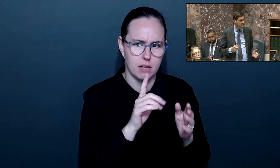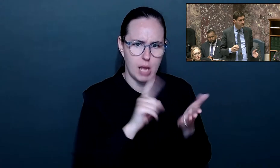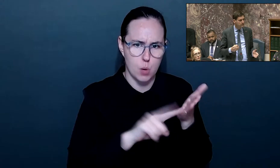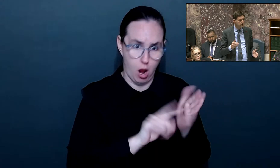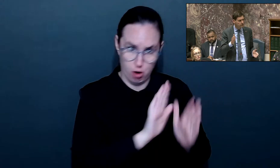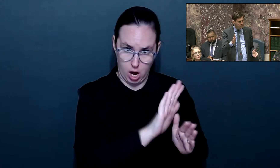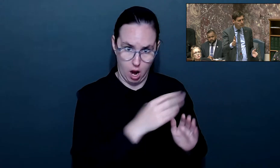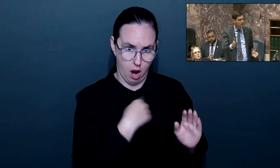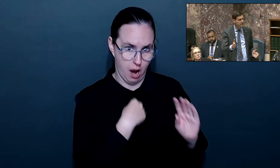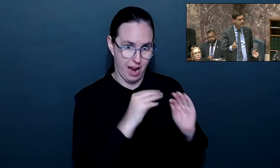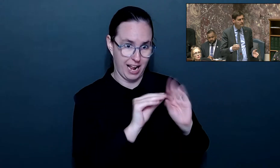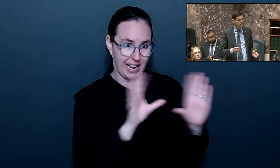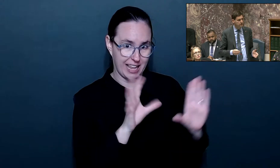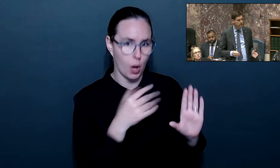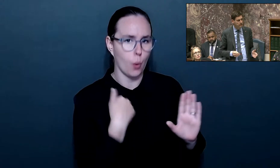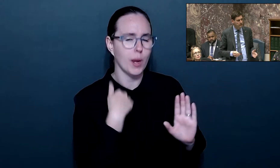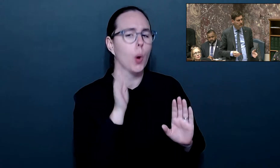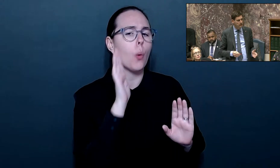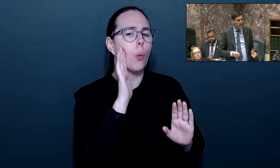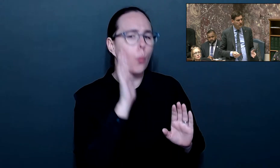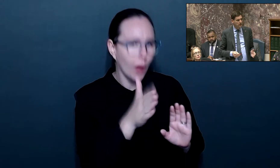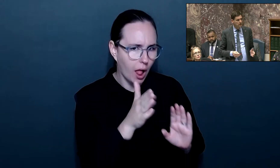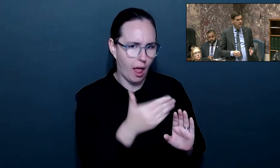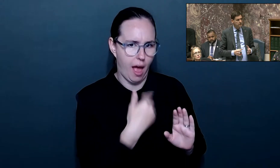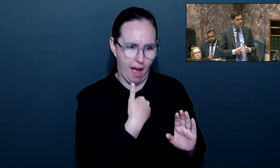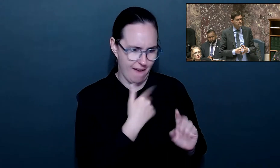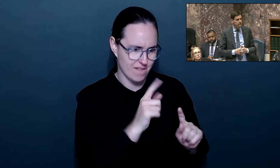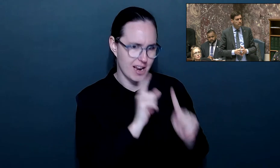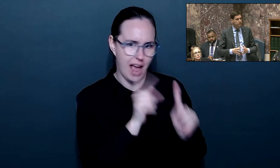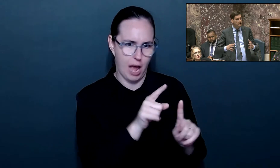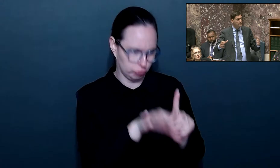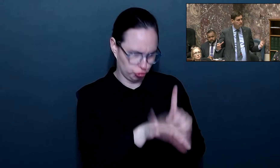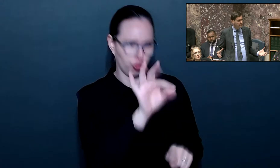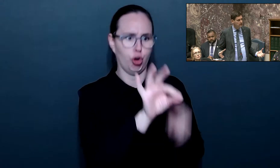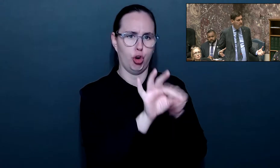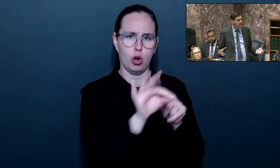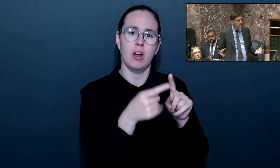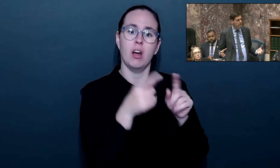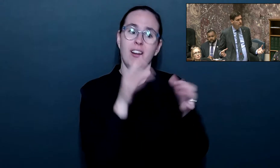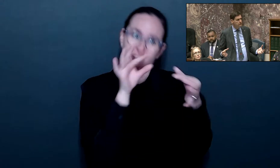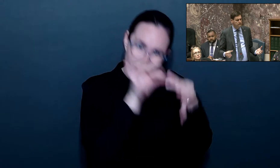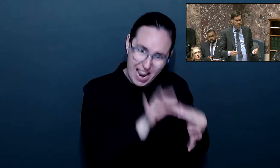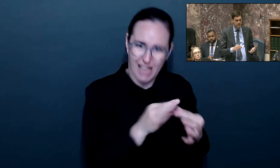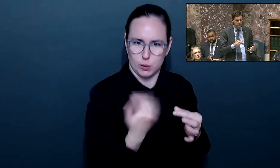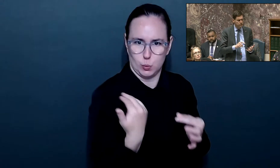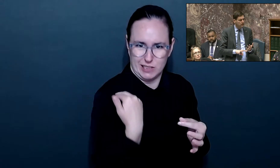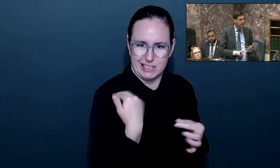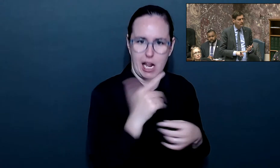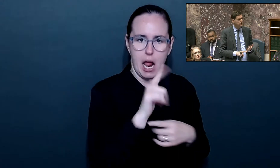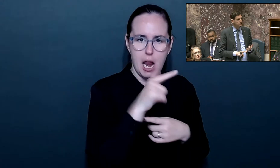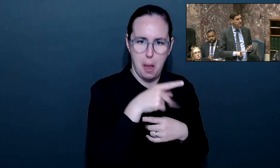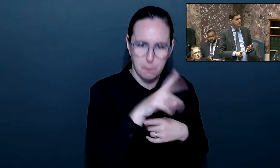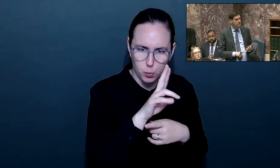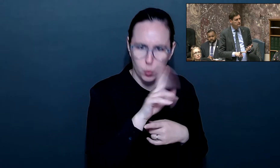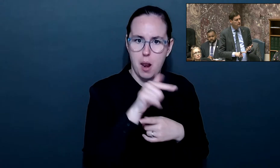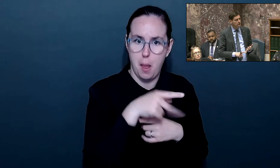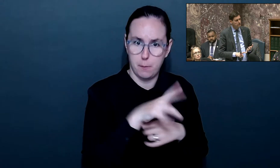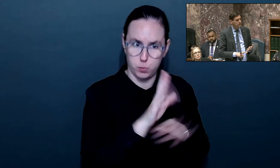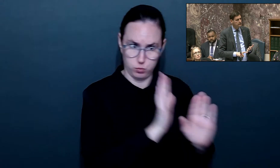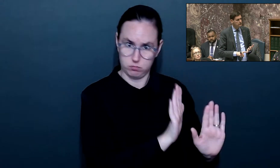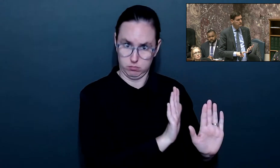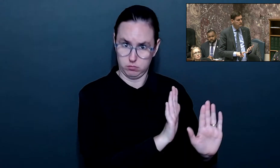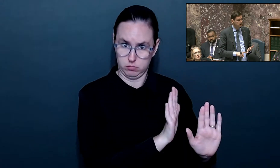Columbians want the answers. I know the member wants the answers too. But in terms of the broad array of issues, in terms of people struggling in our streets,